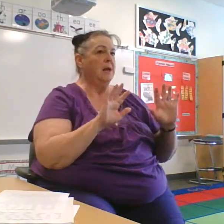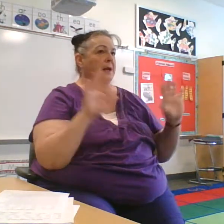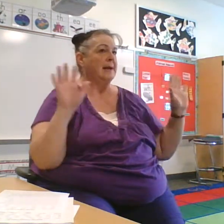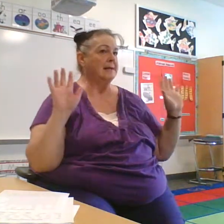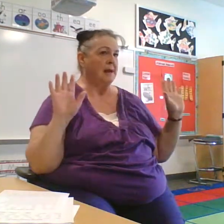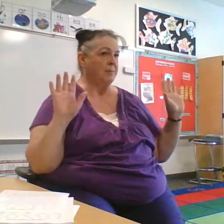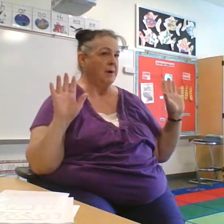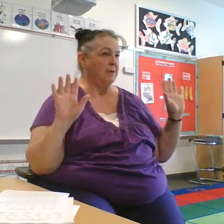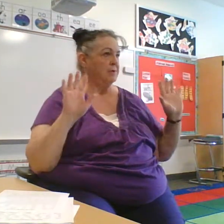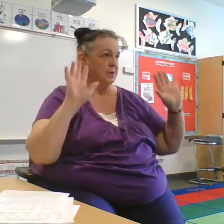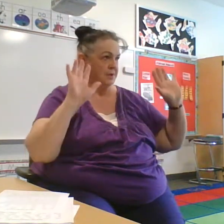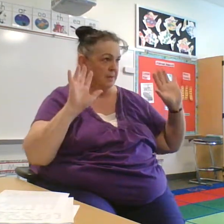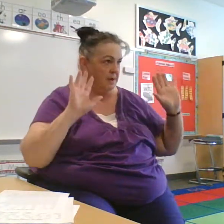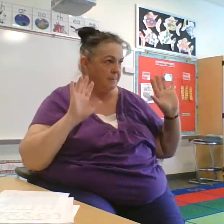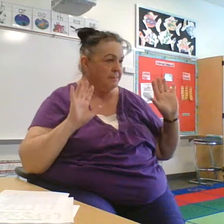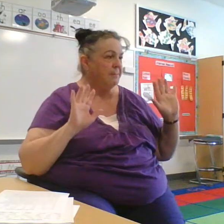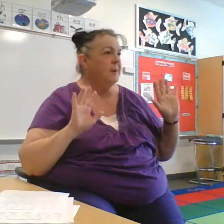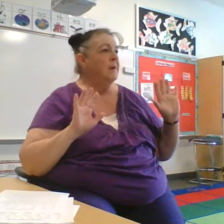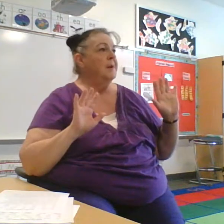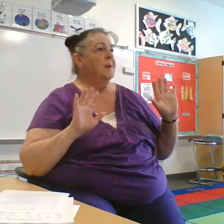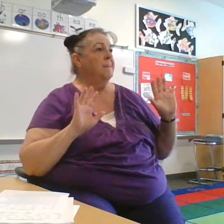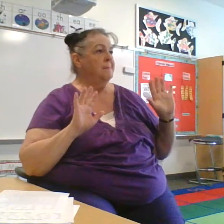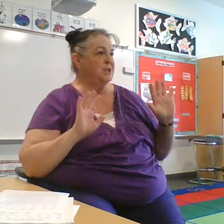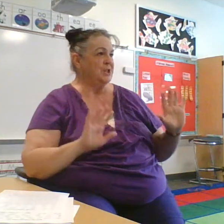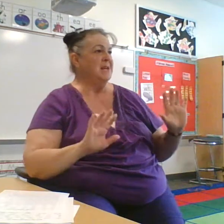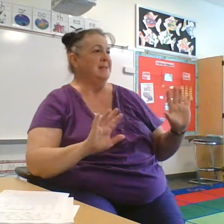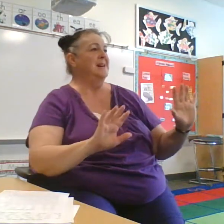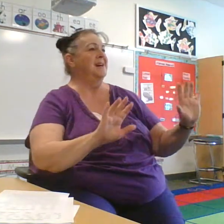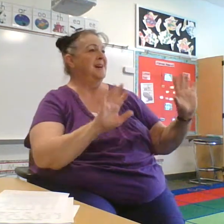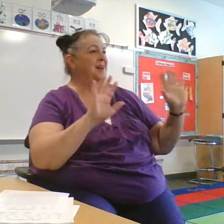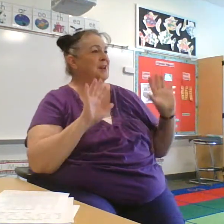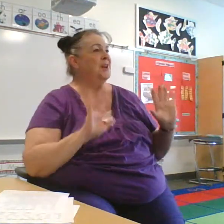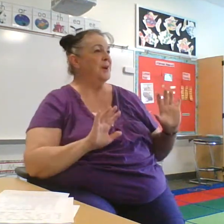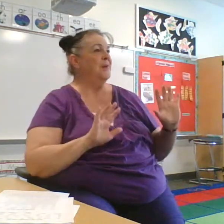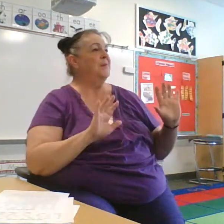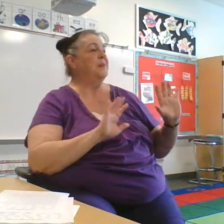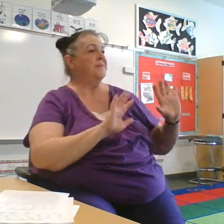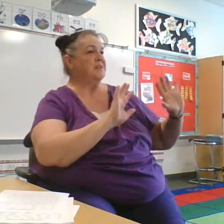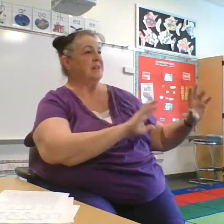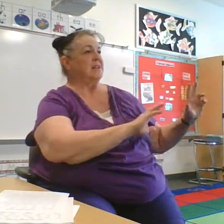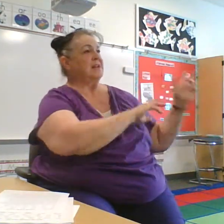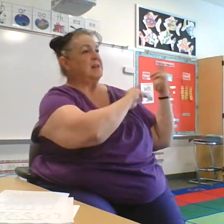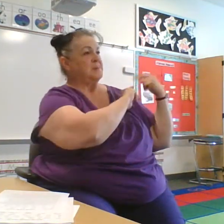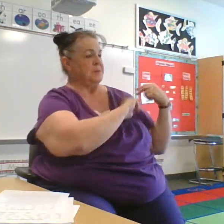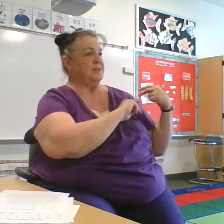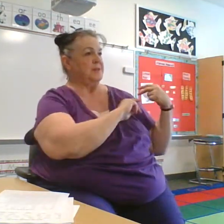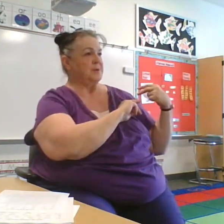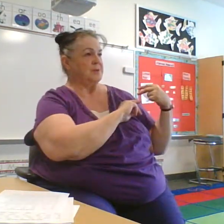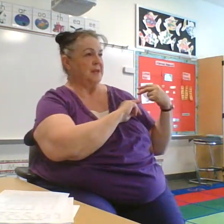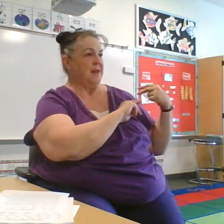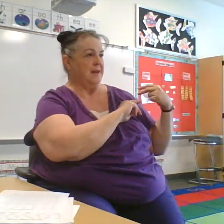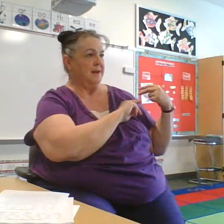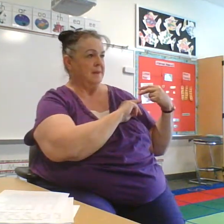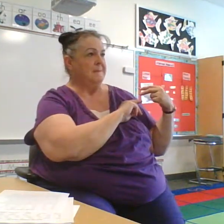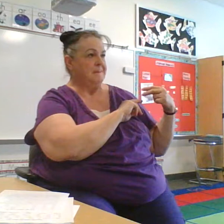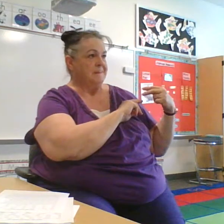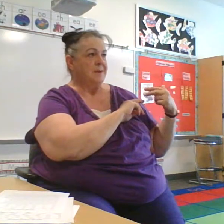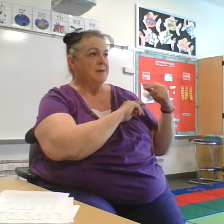like a typewriter, just a machine, you know, that facilitates what the teacher is saying.